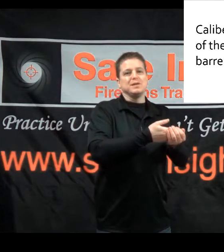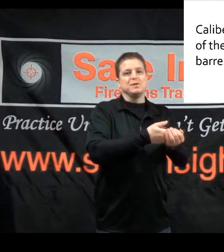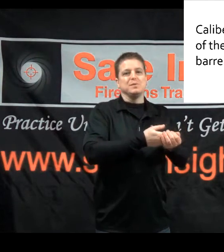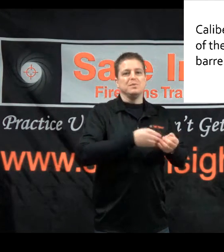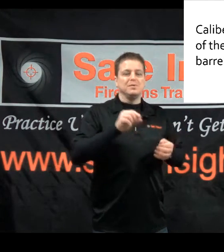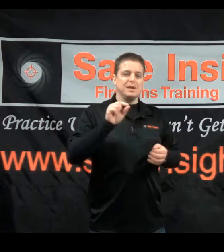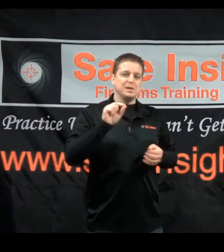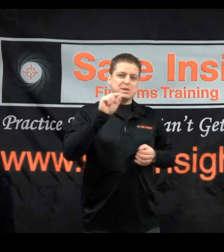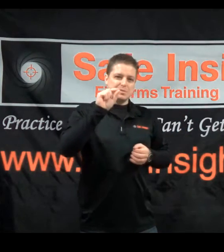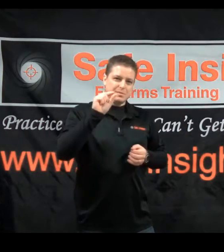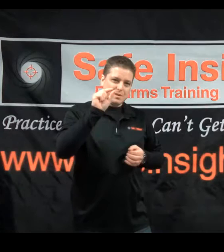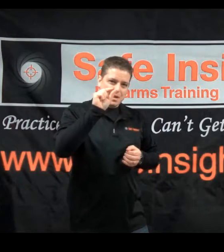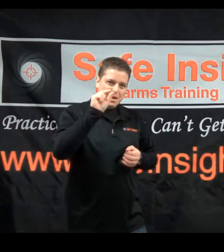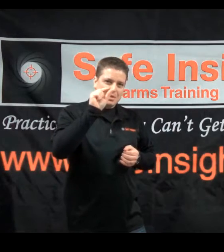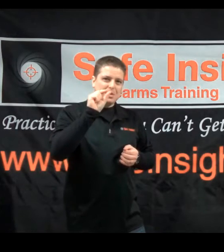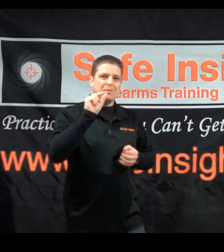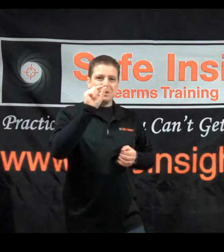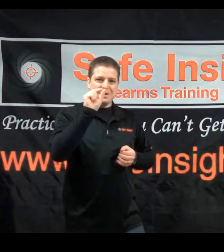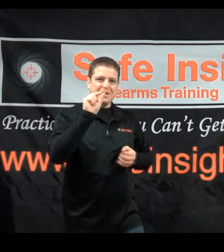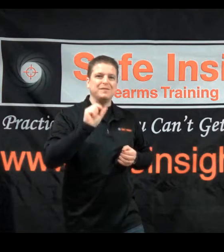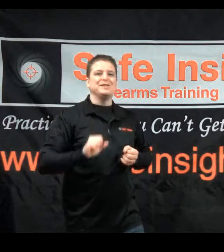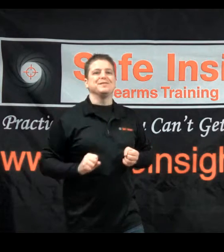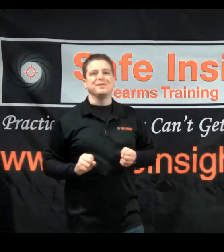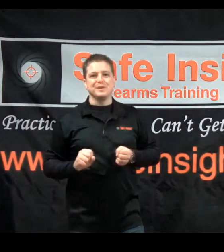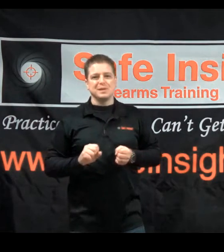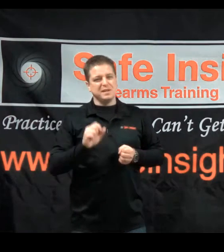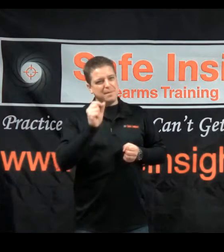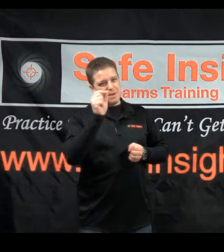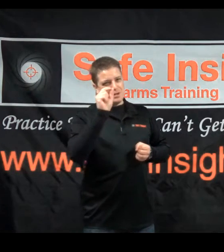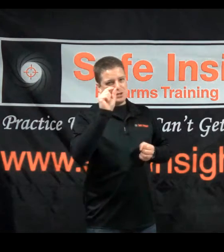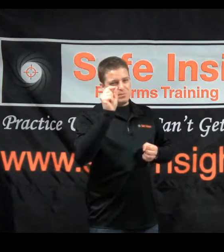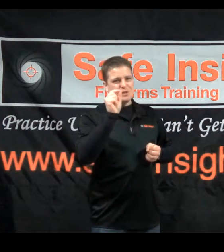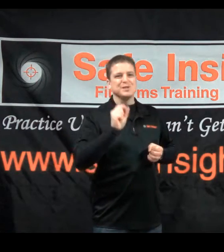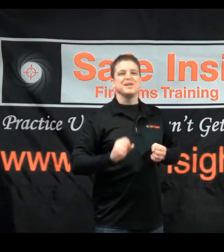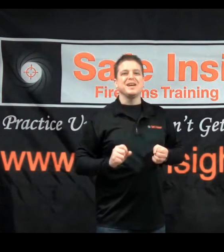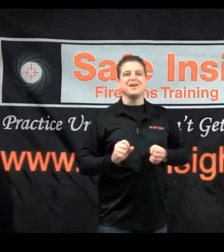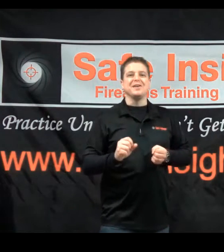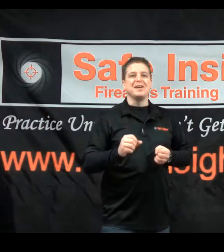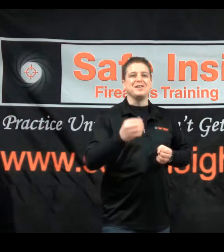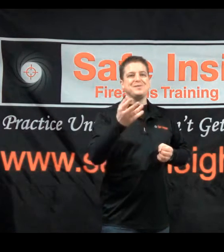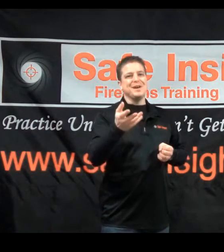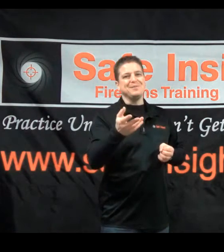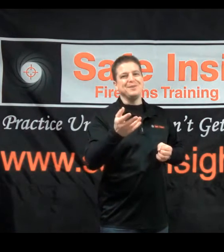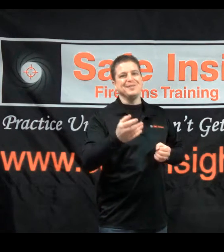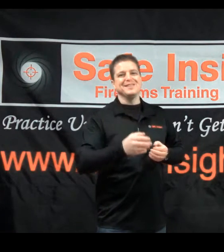into. Thus, a little bit of a difference. Not much, but just a hair, and you now know this.